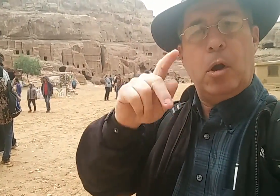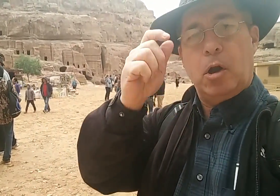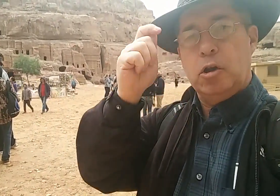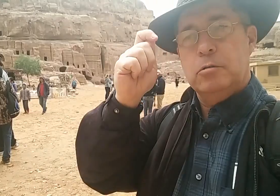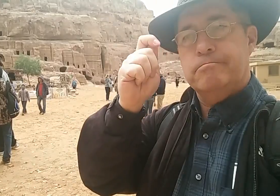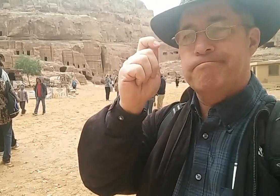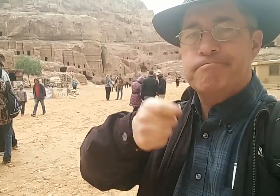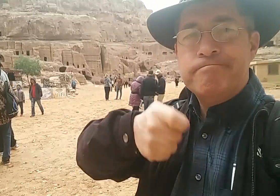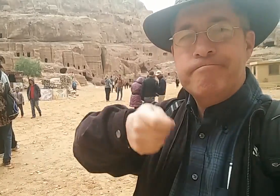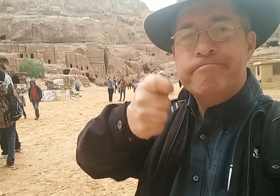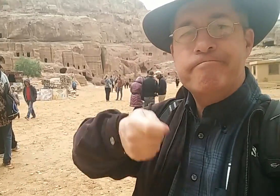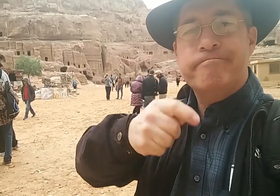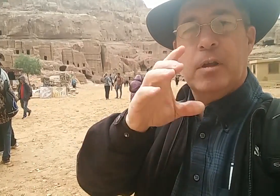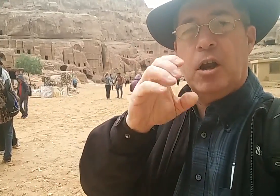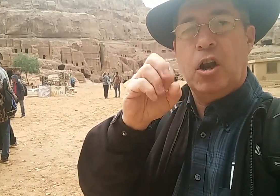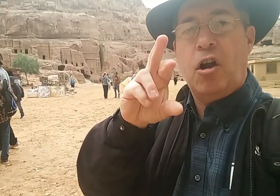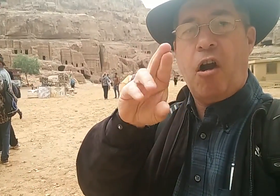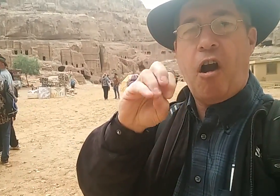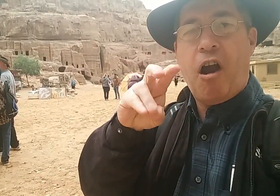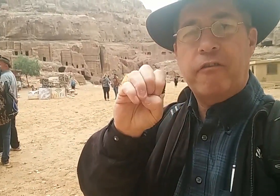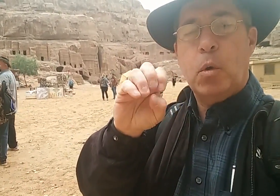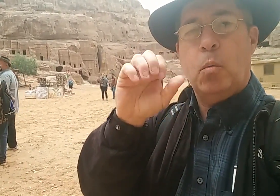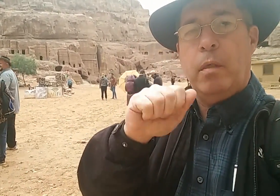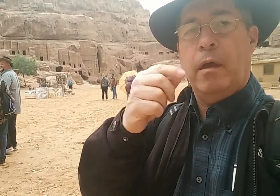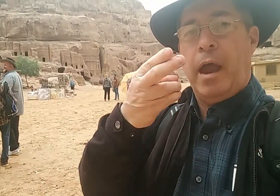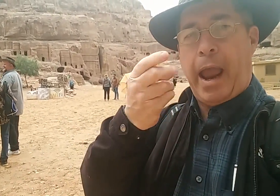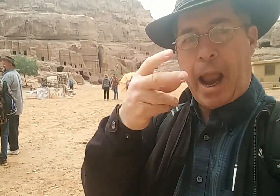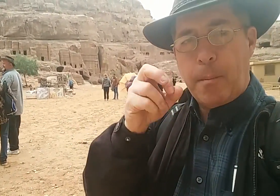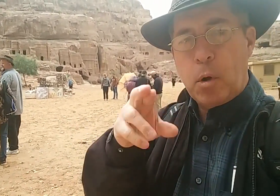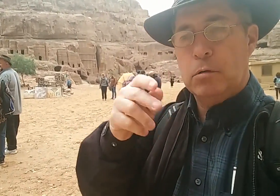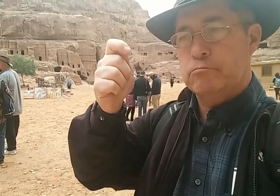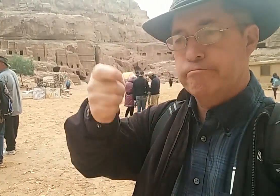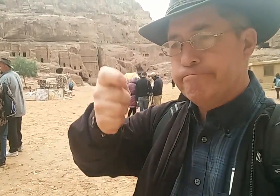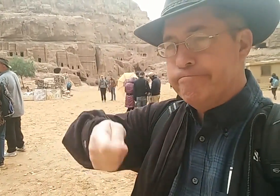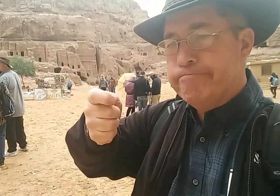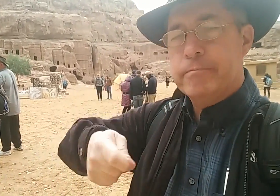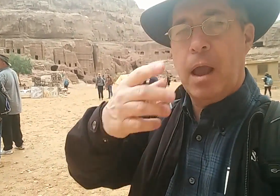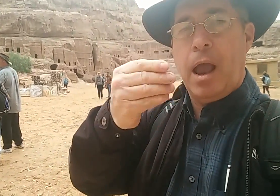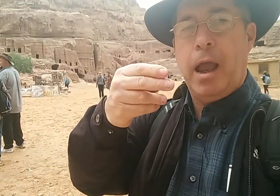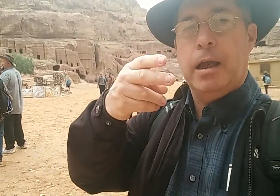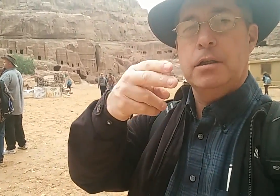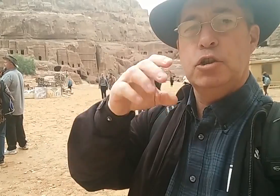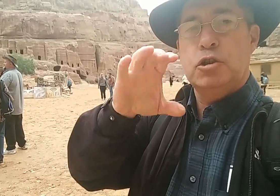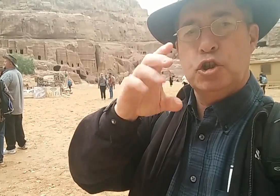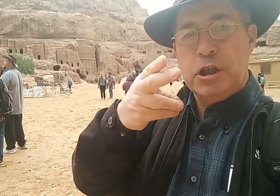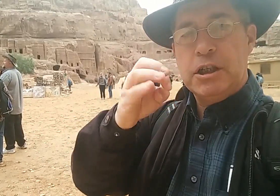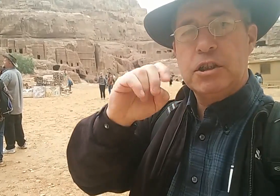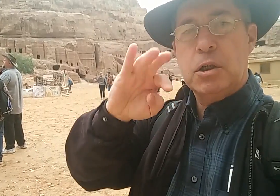are different carvings. All of these dwellings were carved out of the